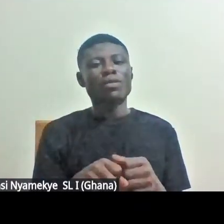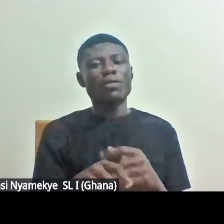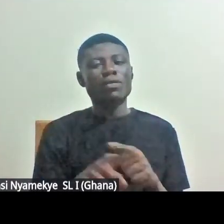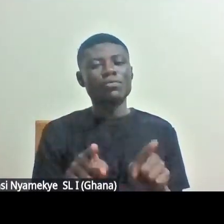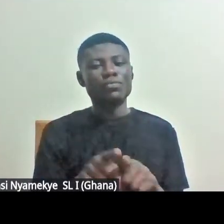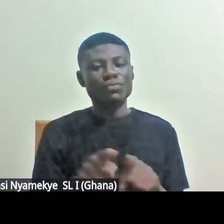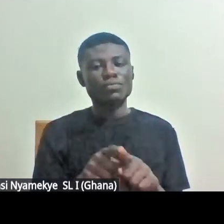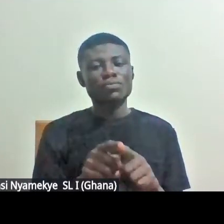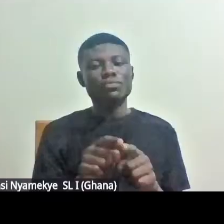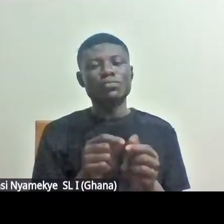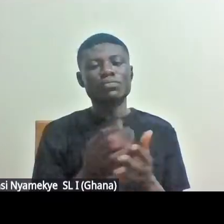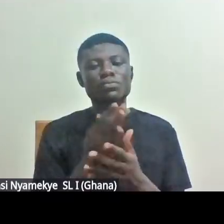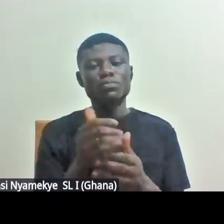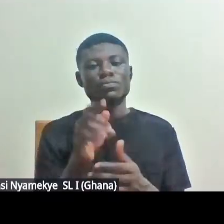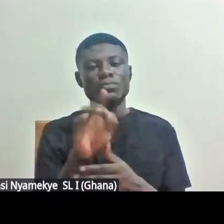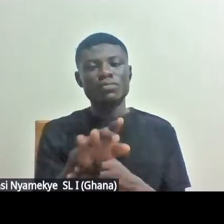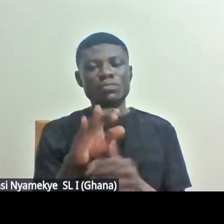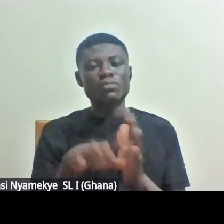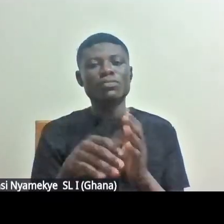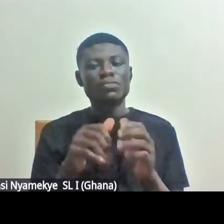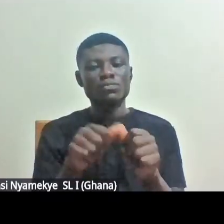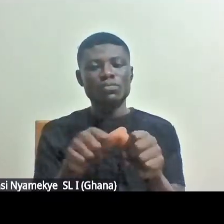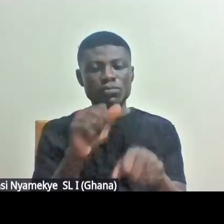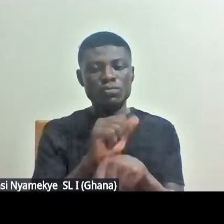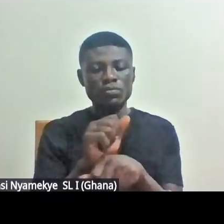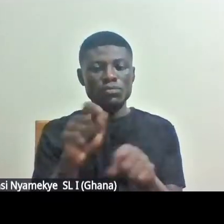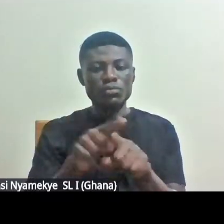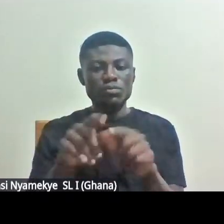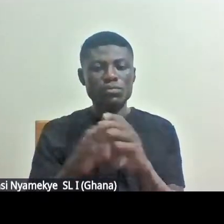there's no way to press a button and have it go into